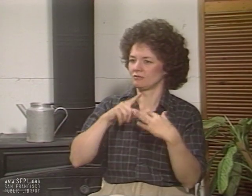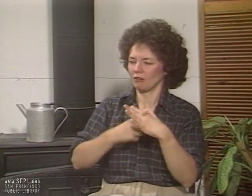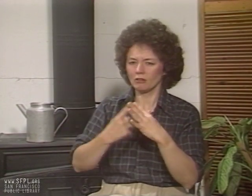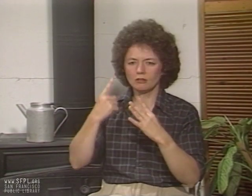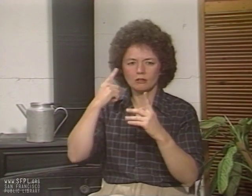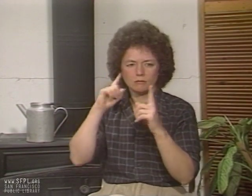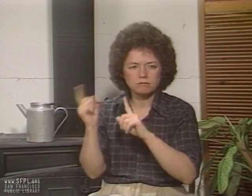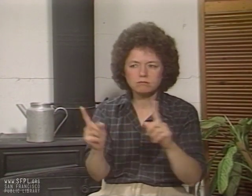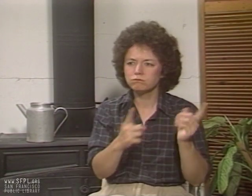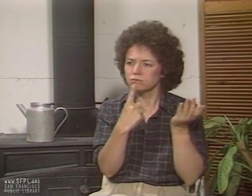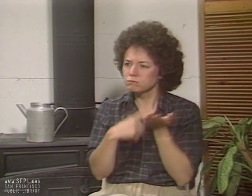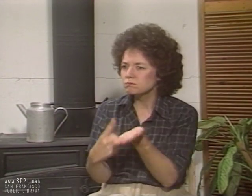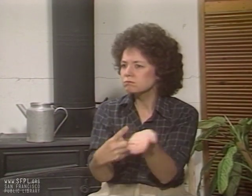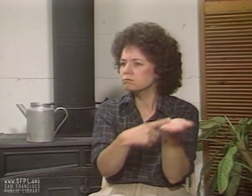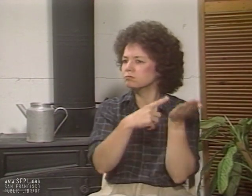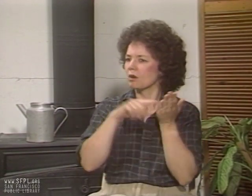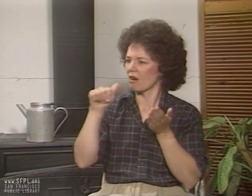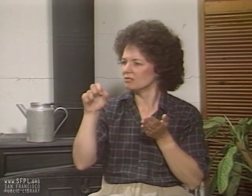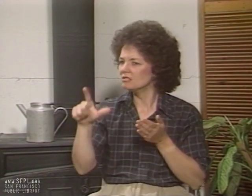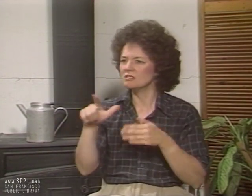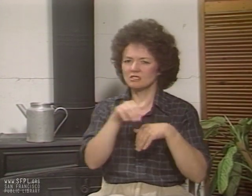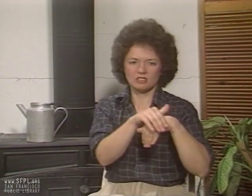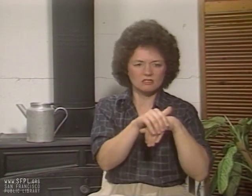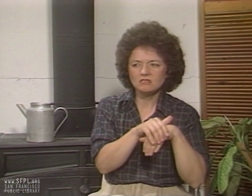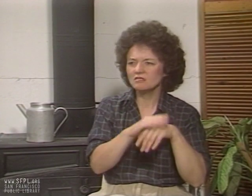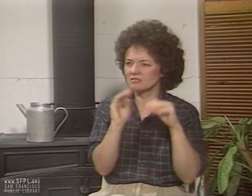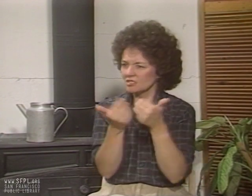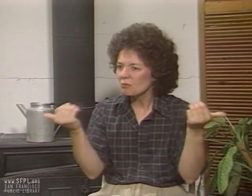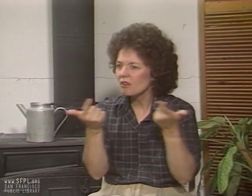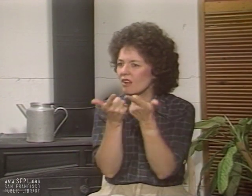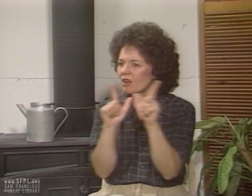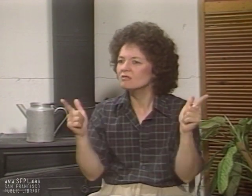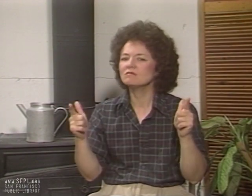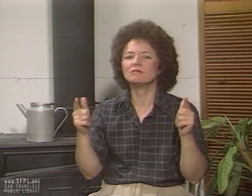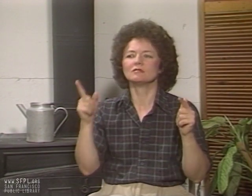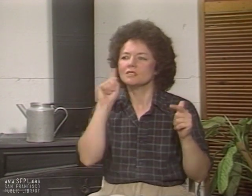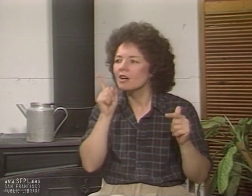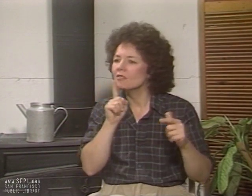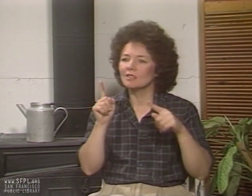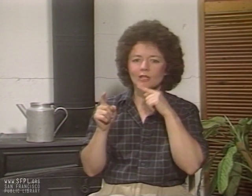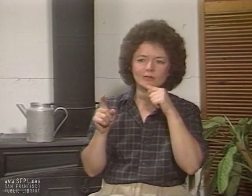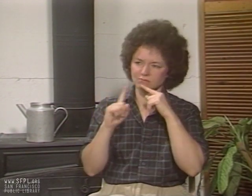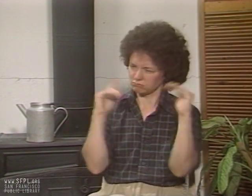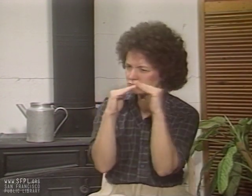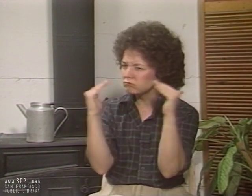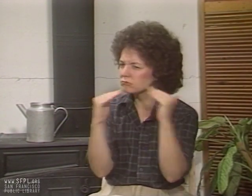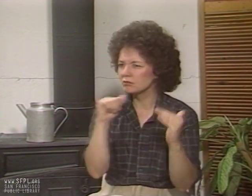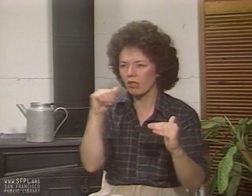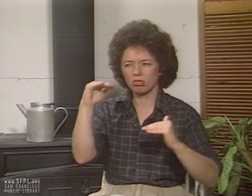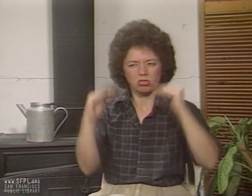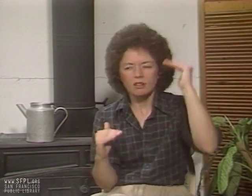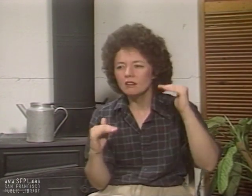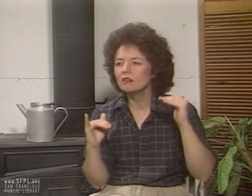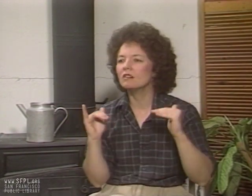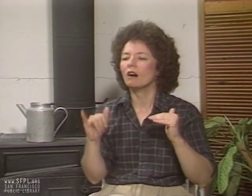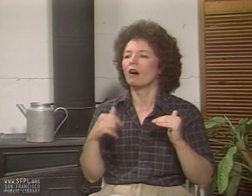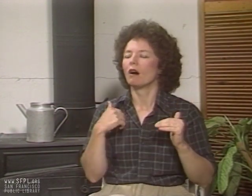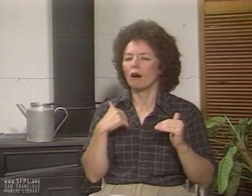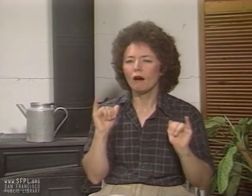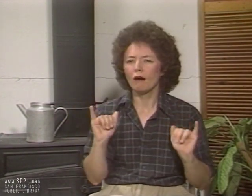my poems in sign language. At the time, a whole new attitude of deaf awareness was on the rise. Research was proving that ASL